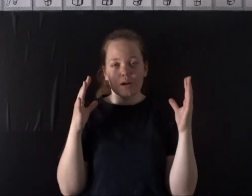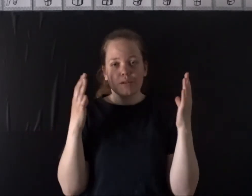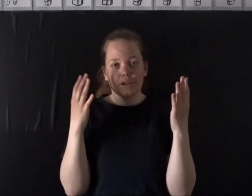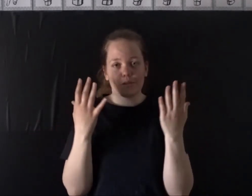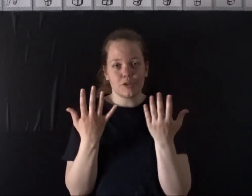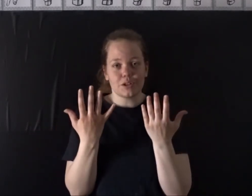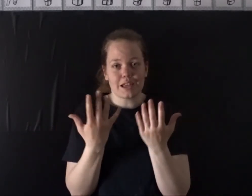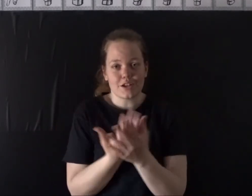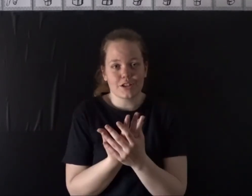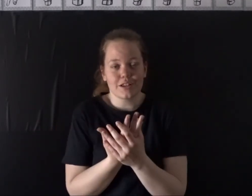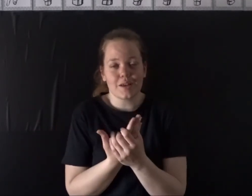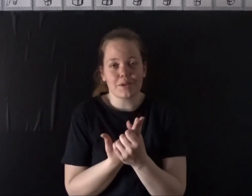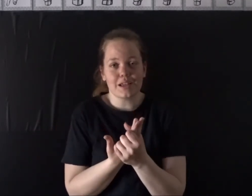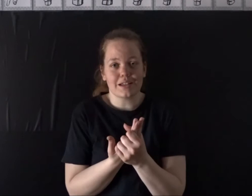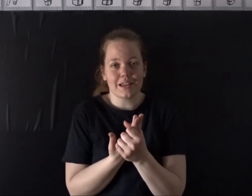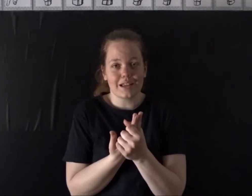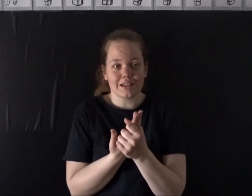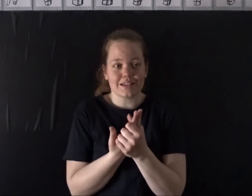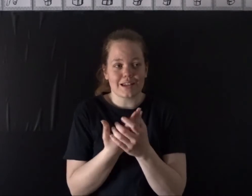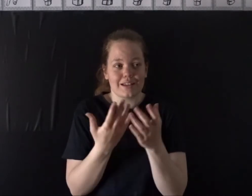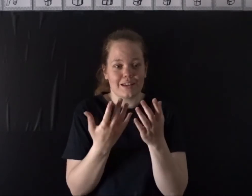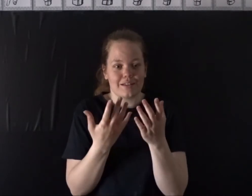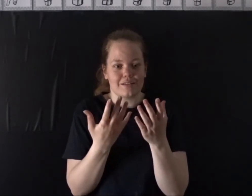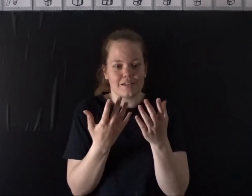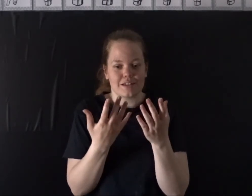of communication can be enhanced and is